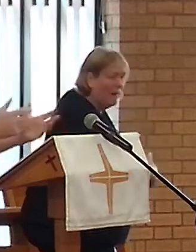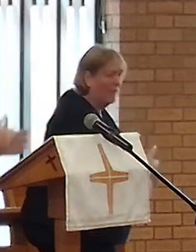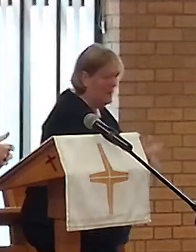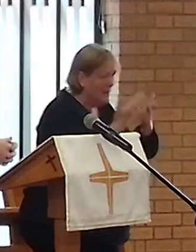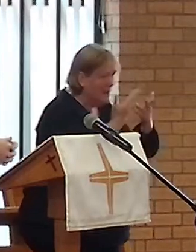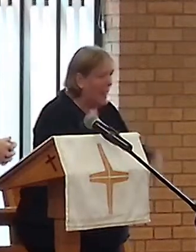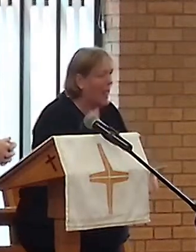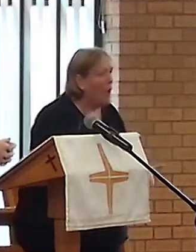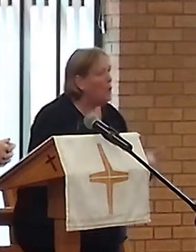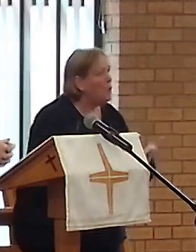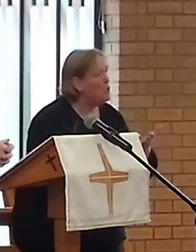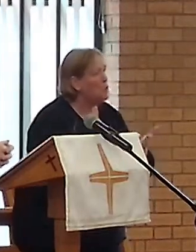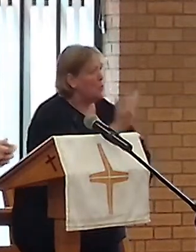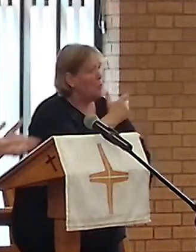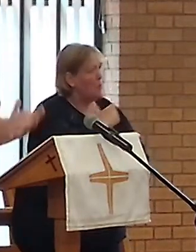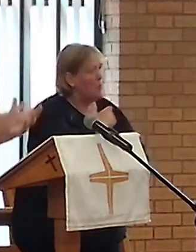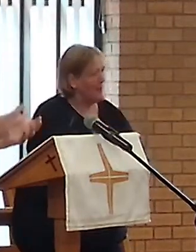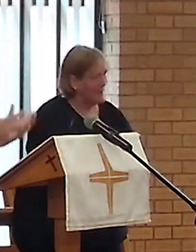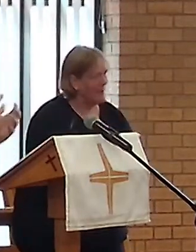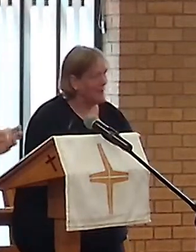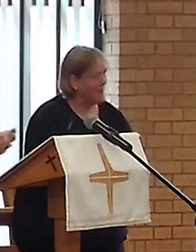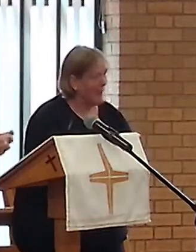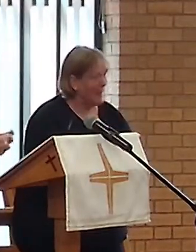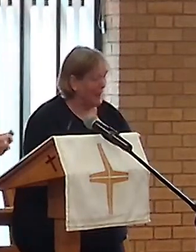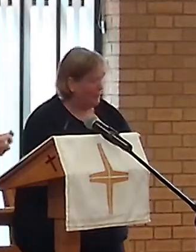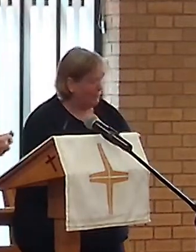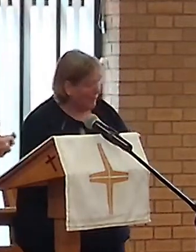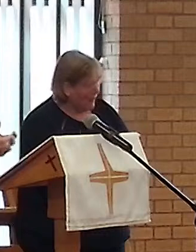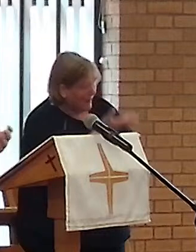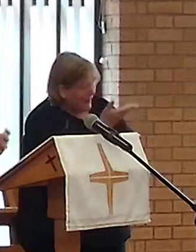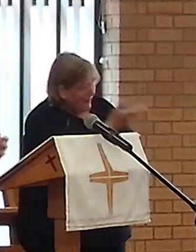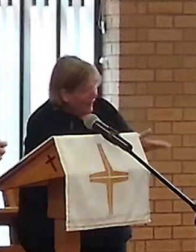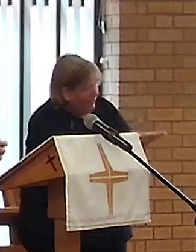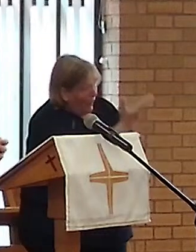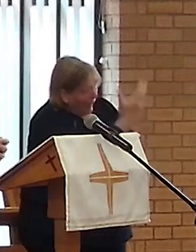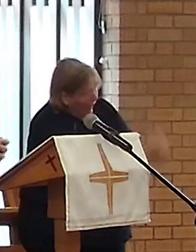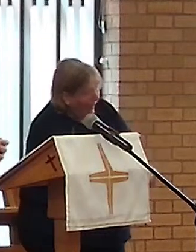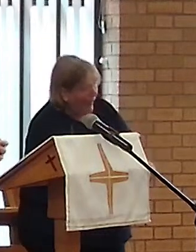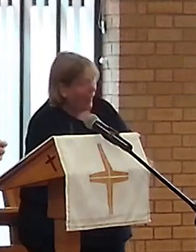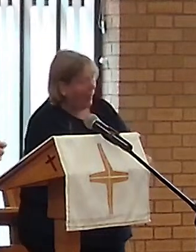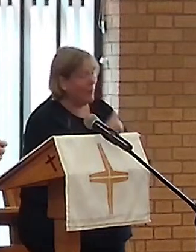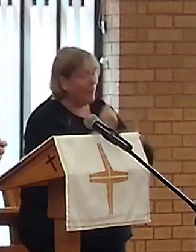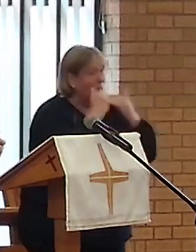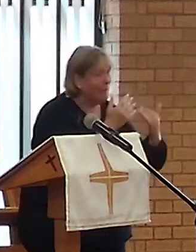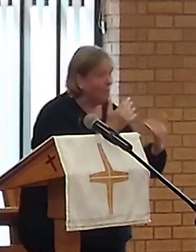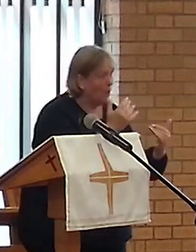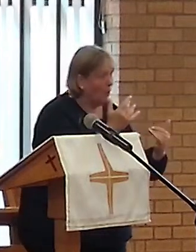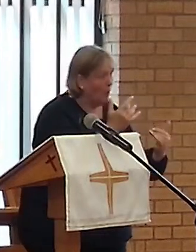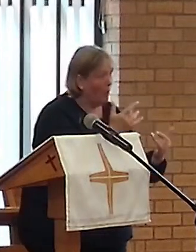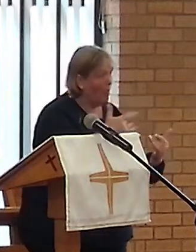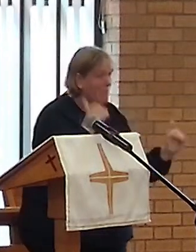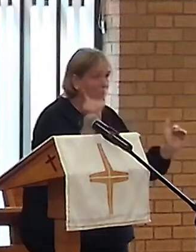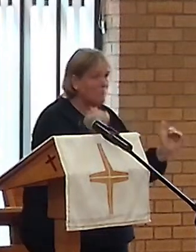given to you. It's yours. You have it. Be grateful and live up to it.